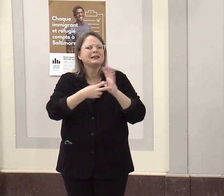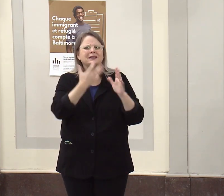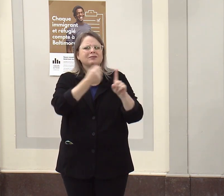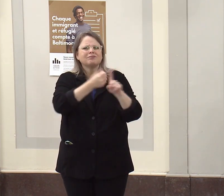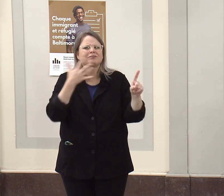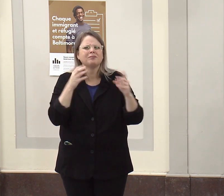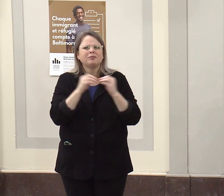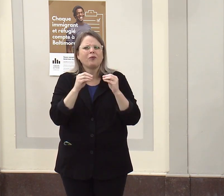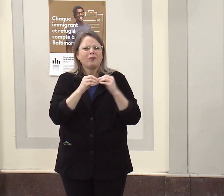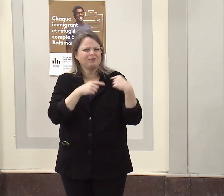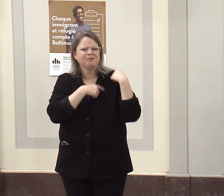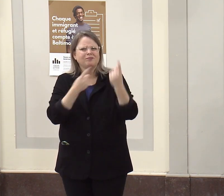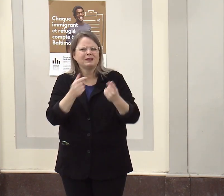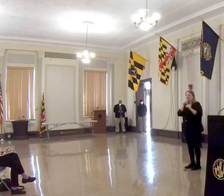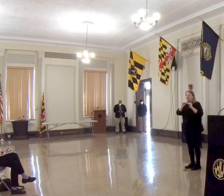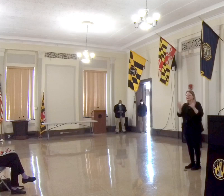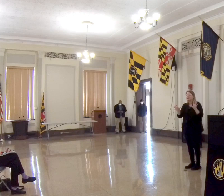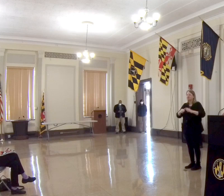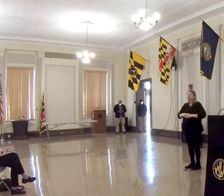rate year to date, yes.